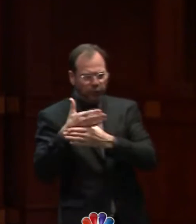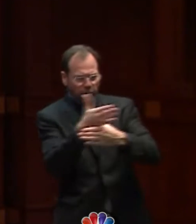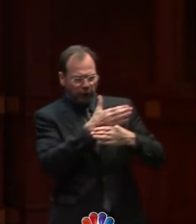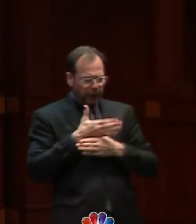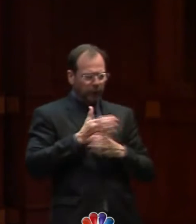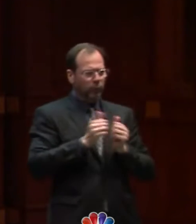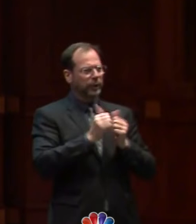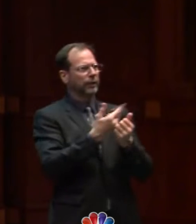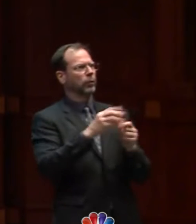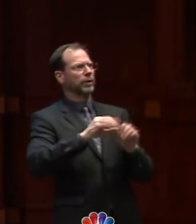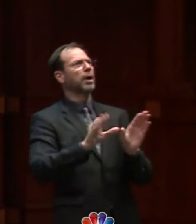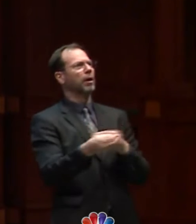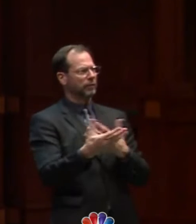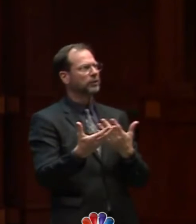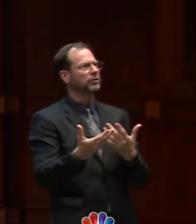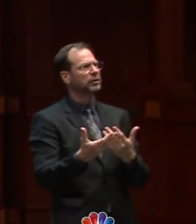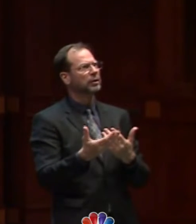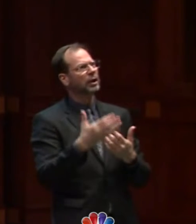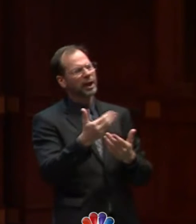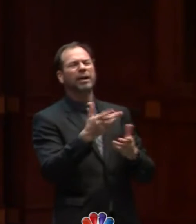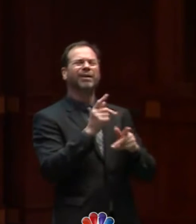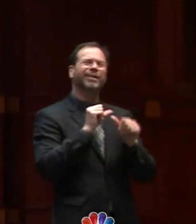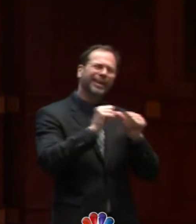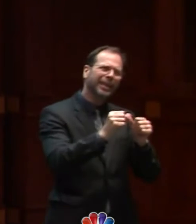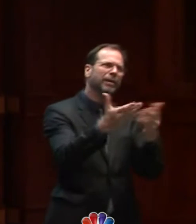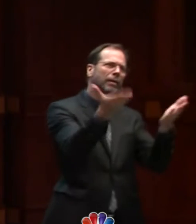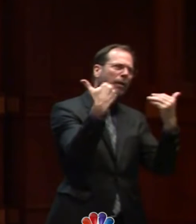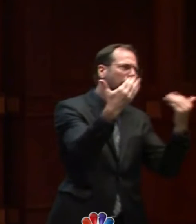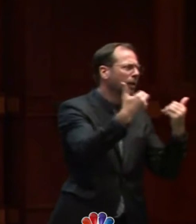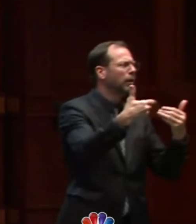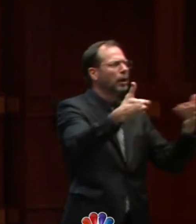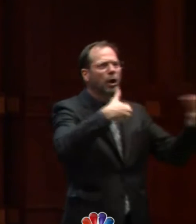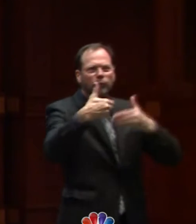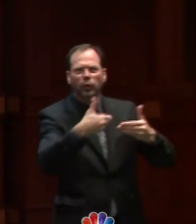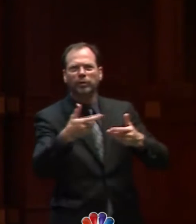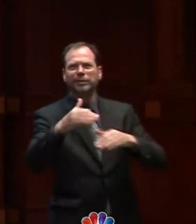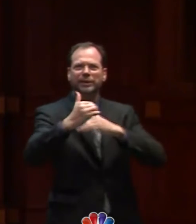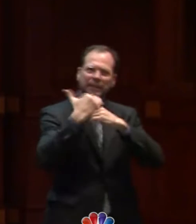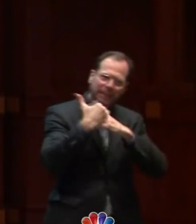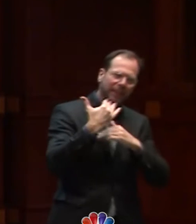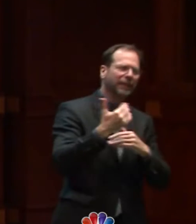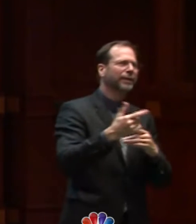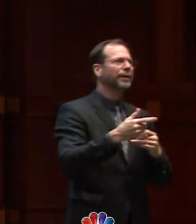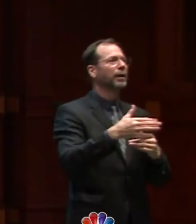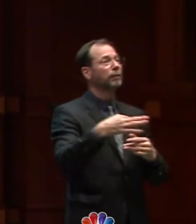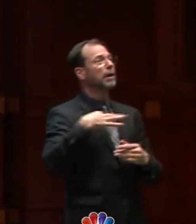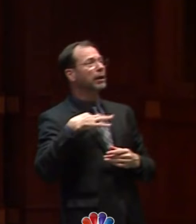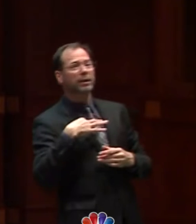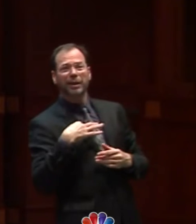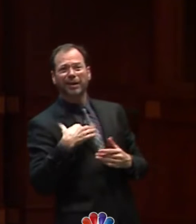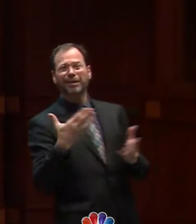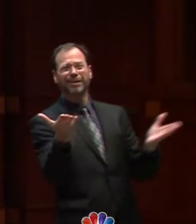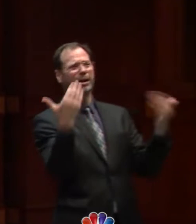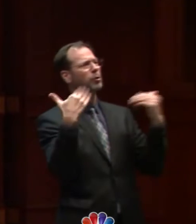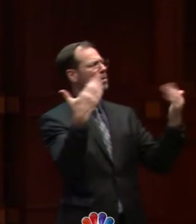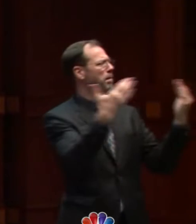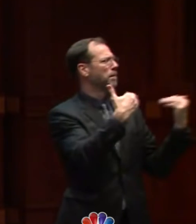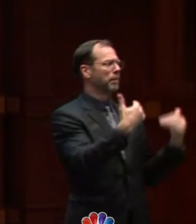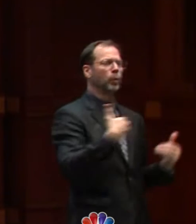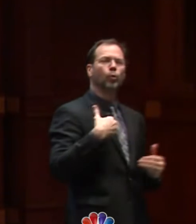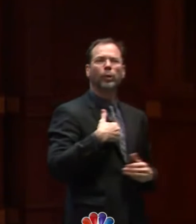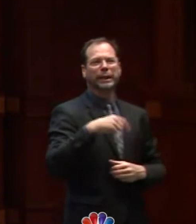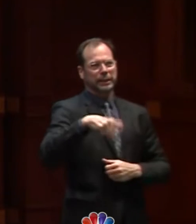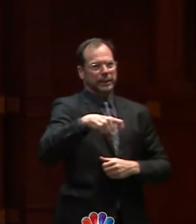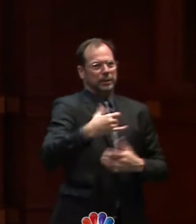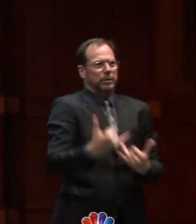everybody in these offices. And keep your offers coming, keep the supplies coming, keep your volunteers coming. They are